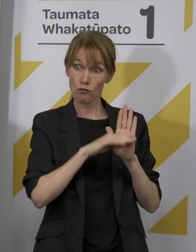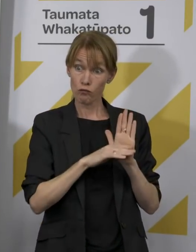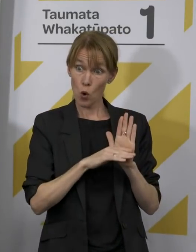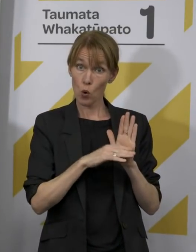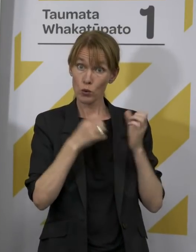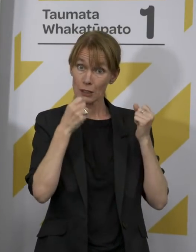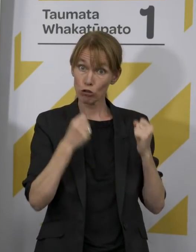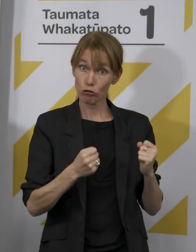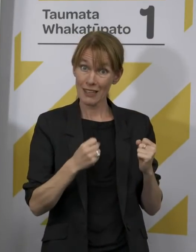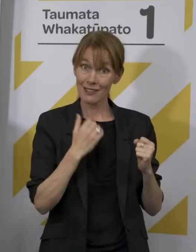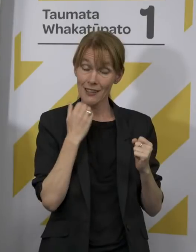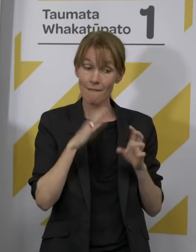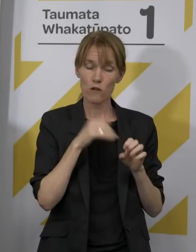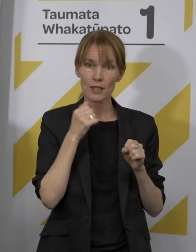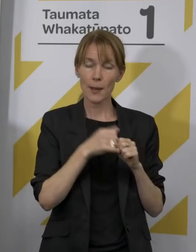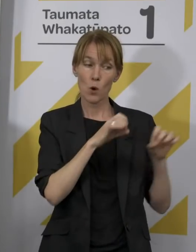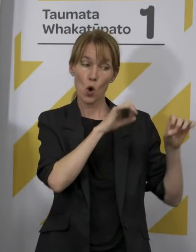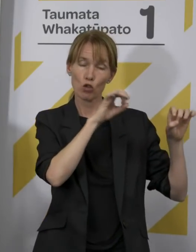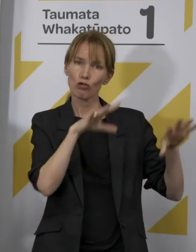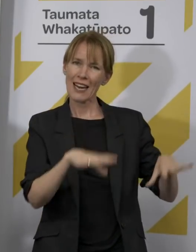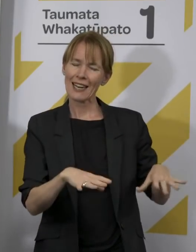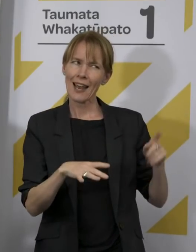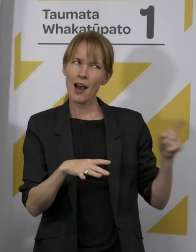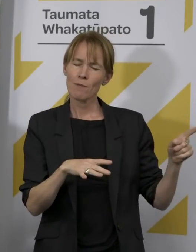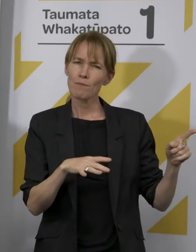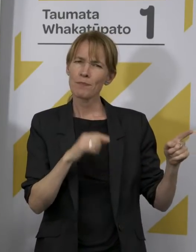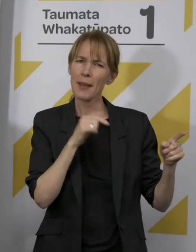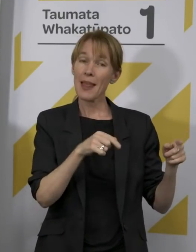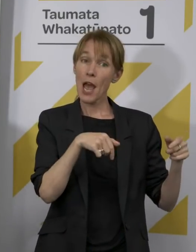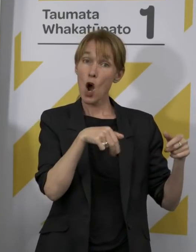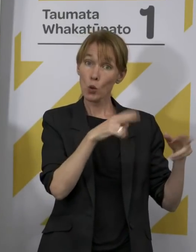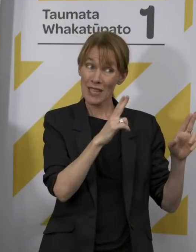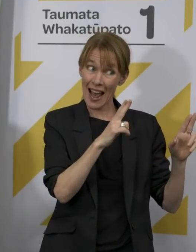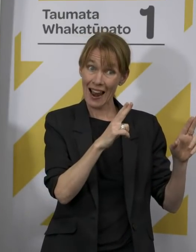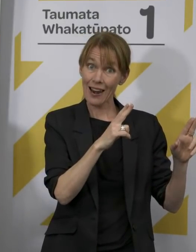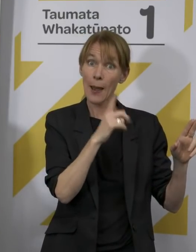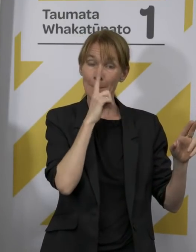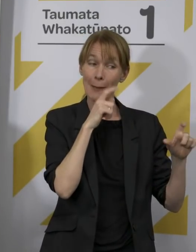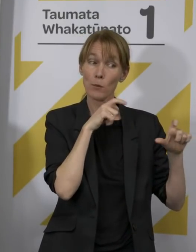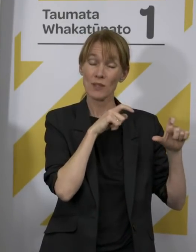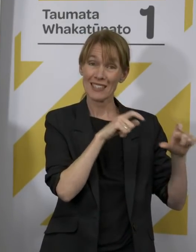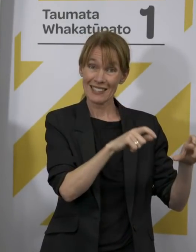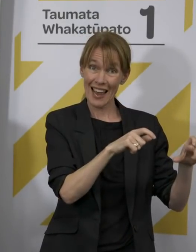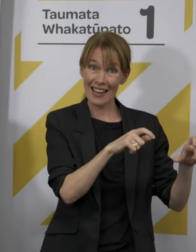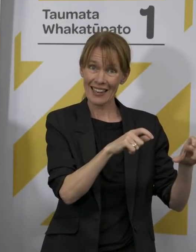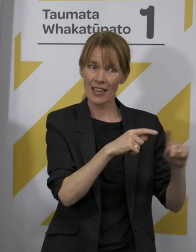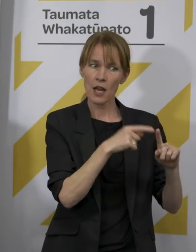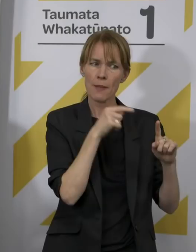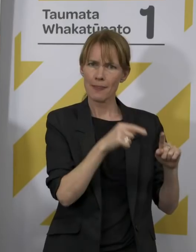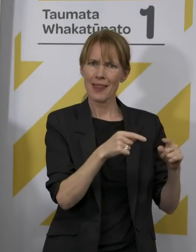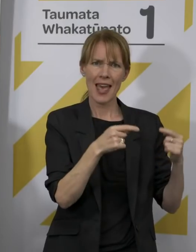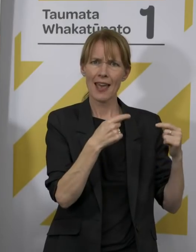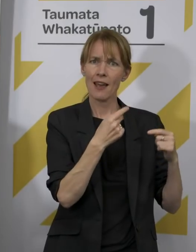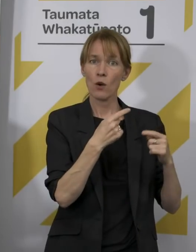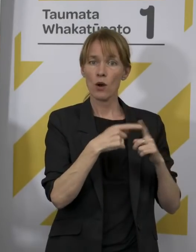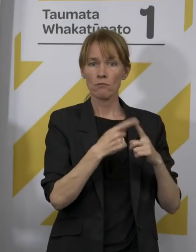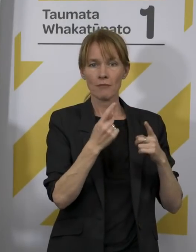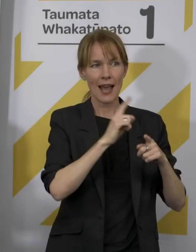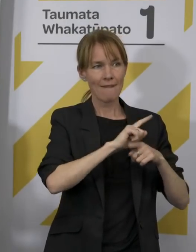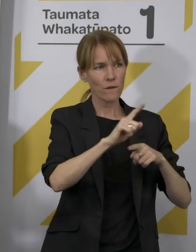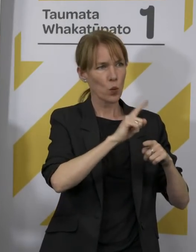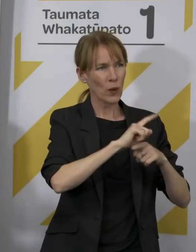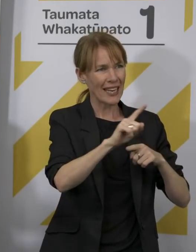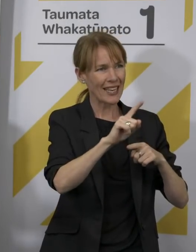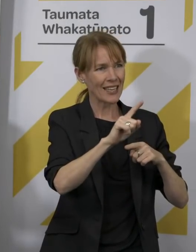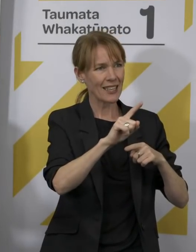minutes outside of your room every week. Should ours be tighter? Well, we're looking at that.